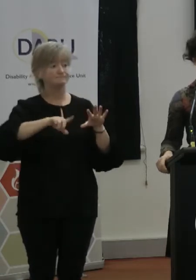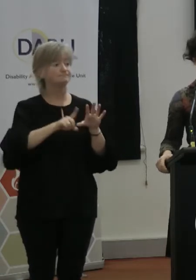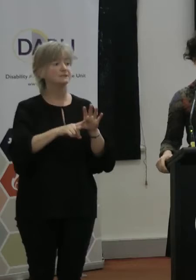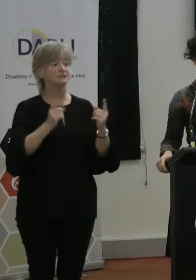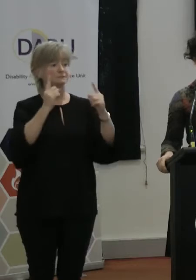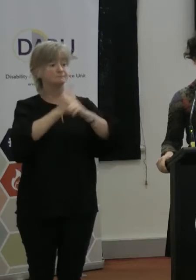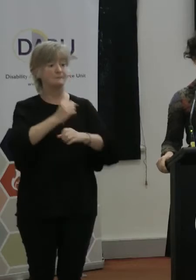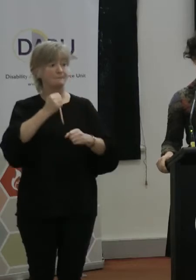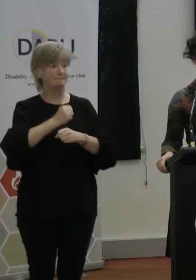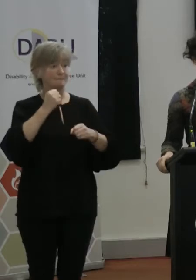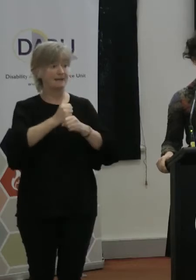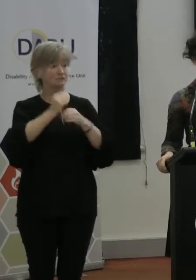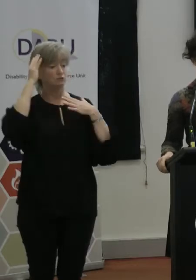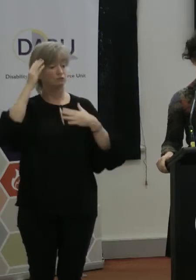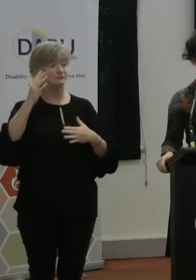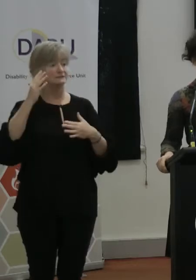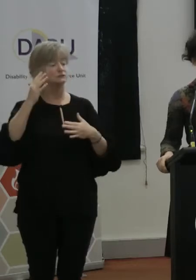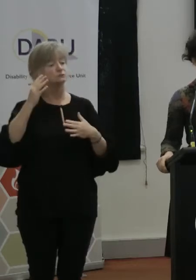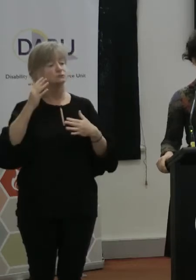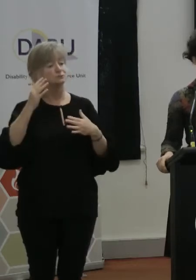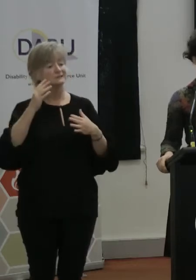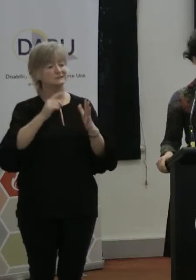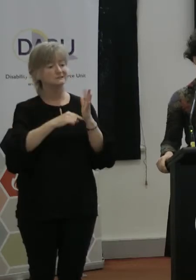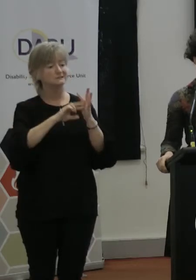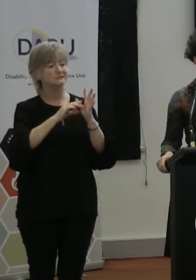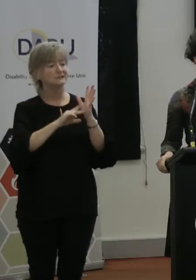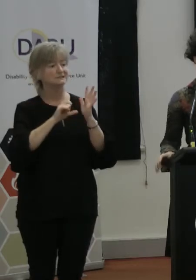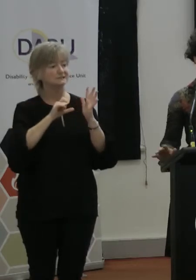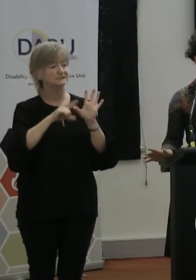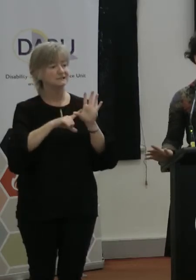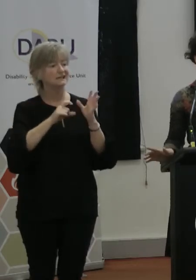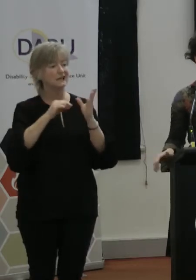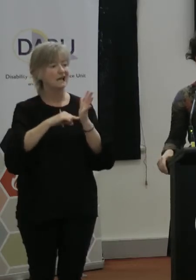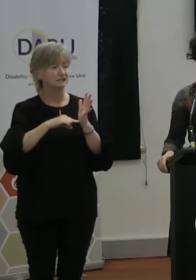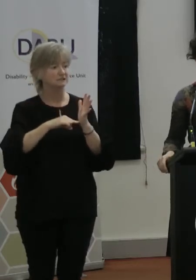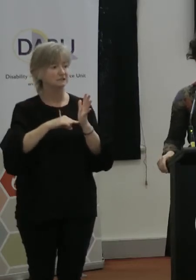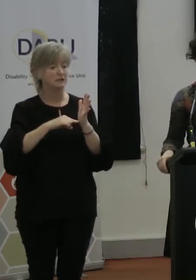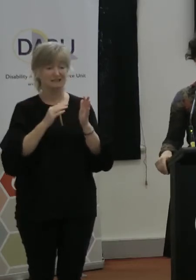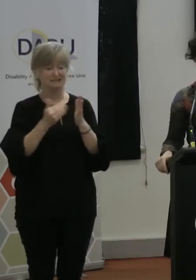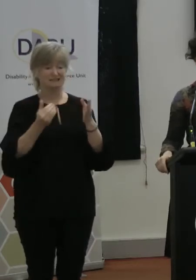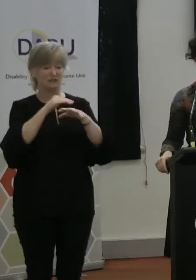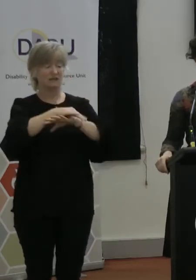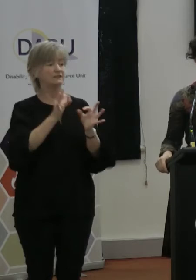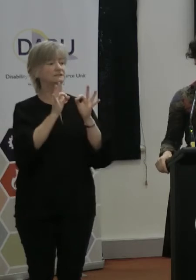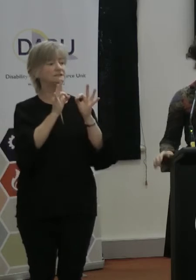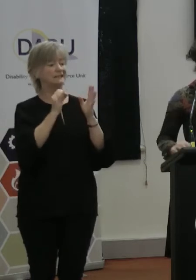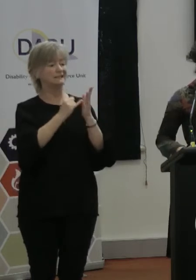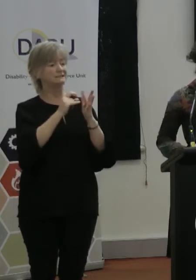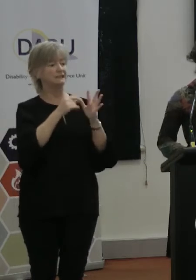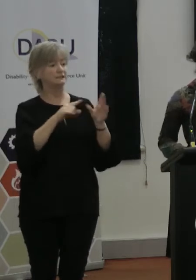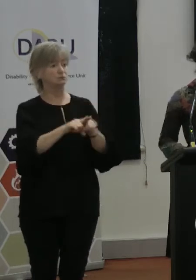changes were made to the Residential Tenancies Act, which introduced a section which covers now specialist disability